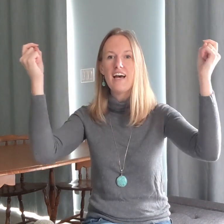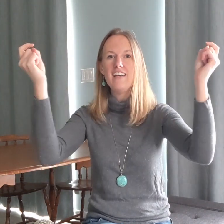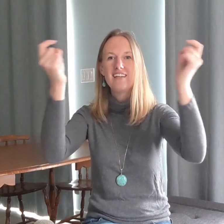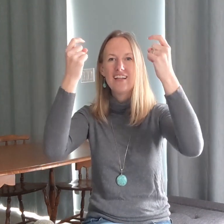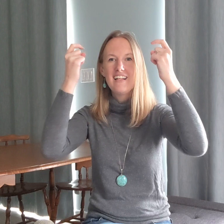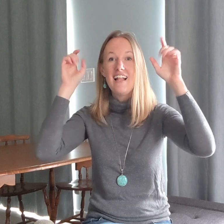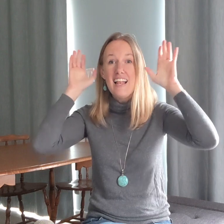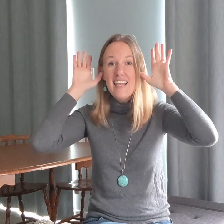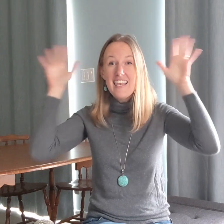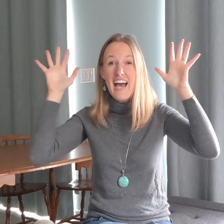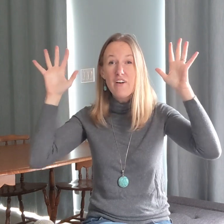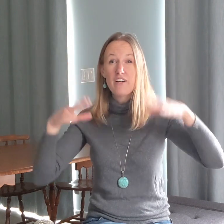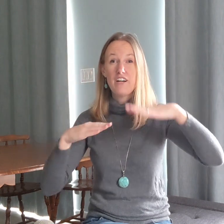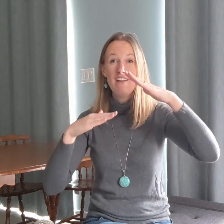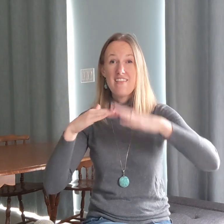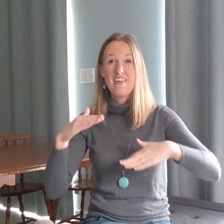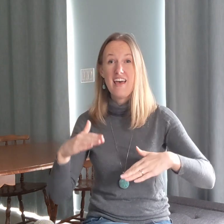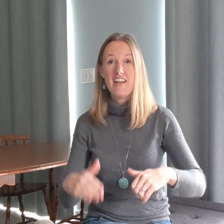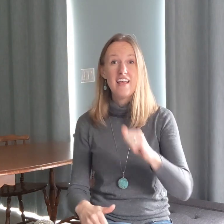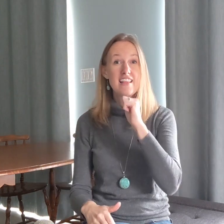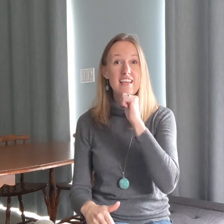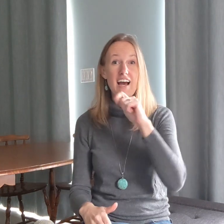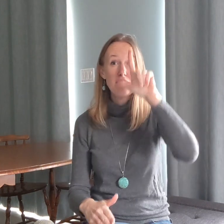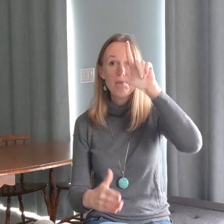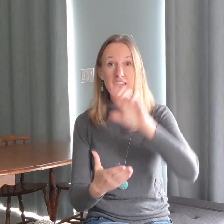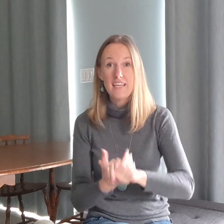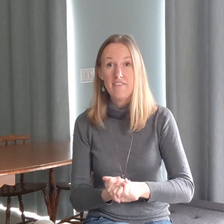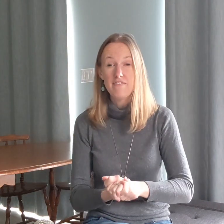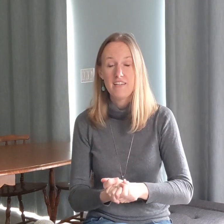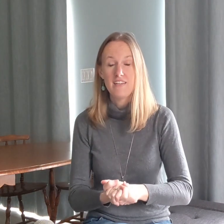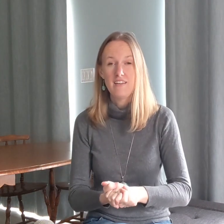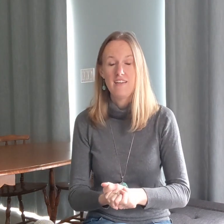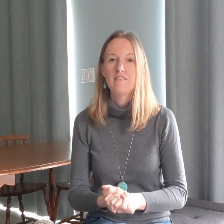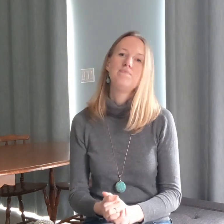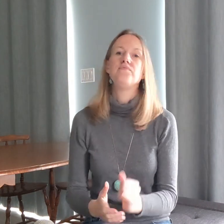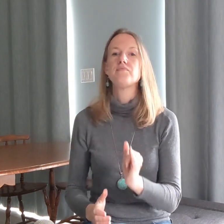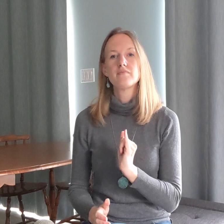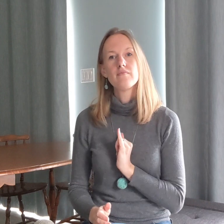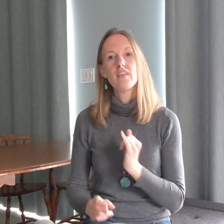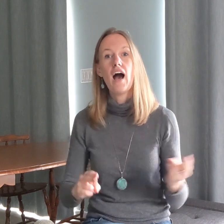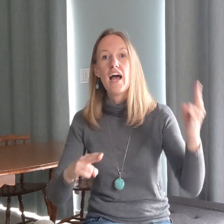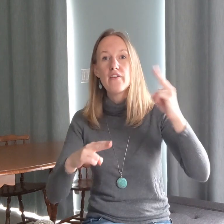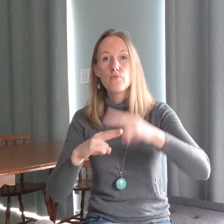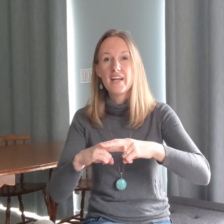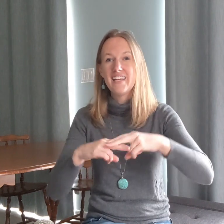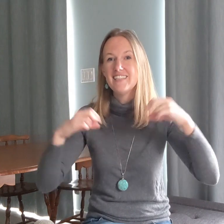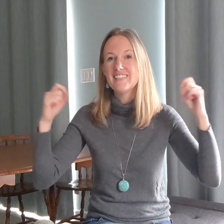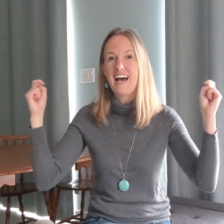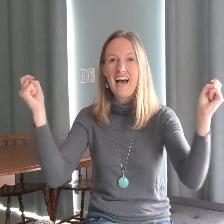louder than the unbelief. I raise a